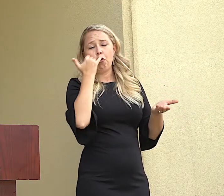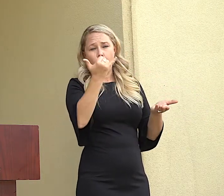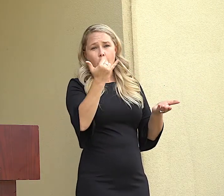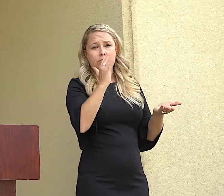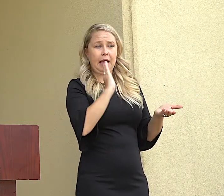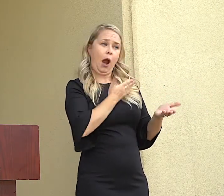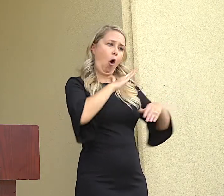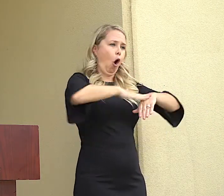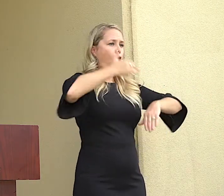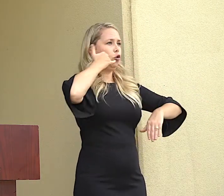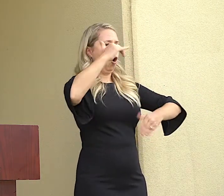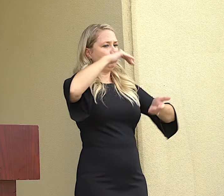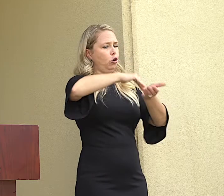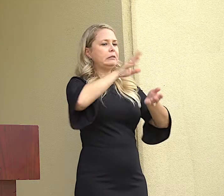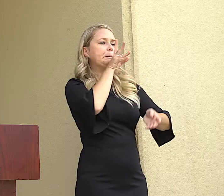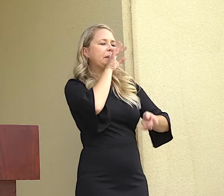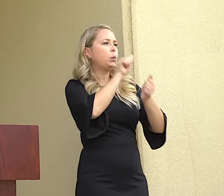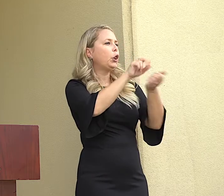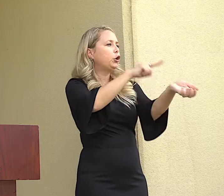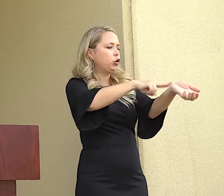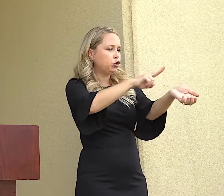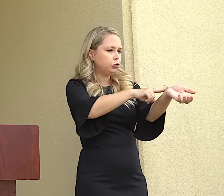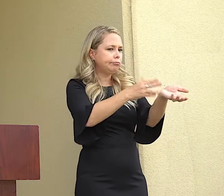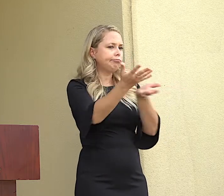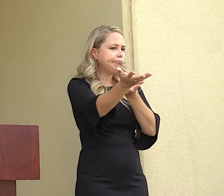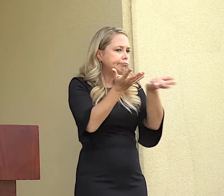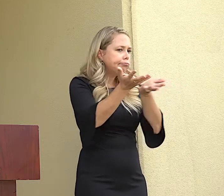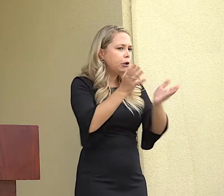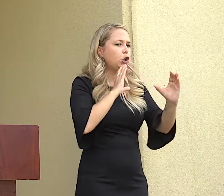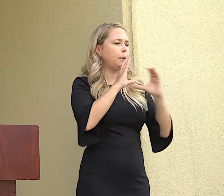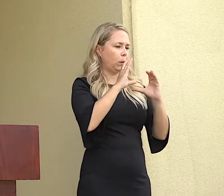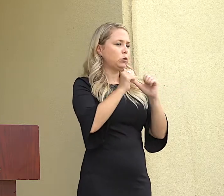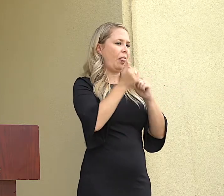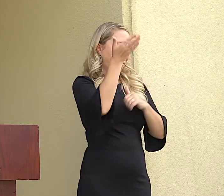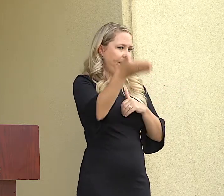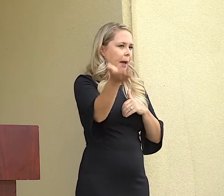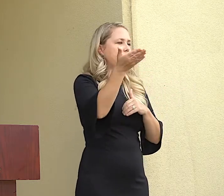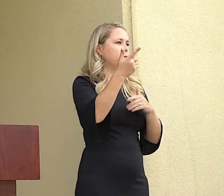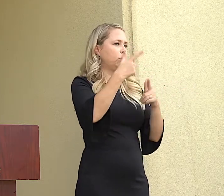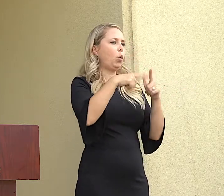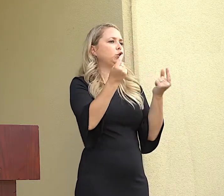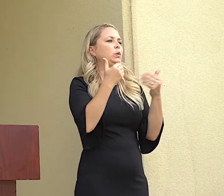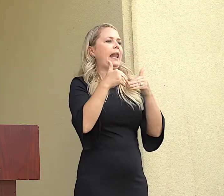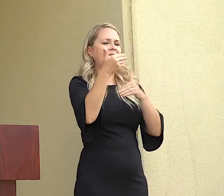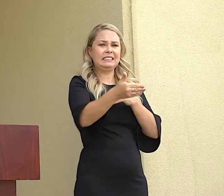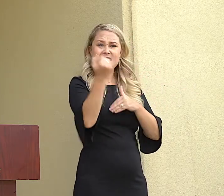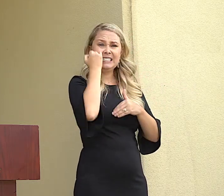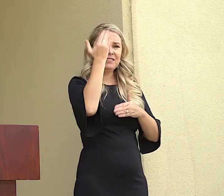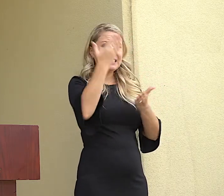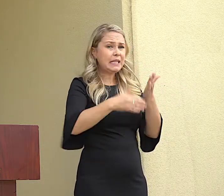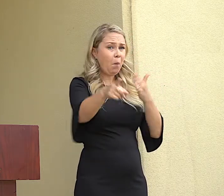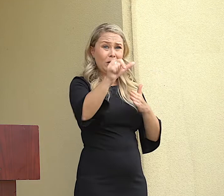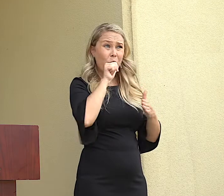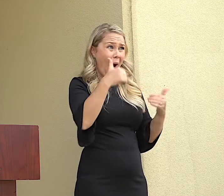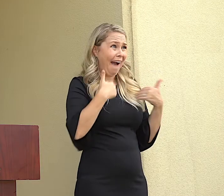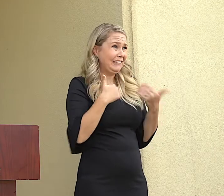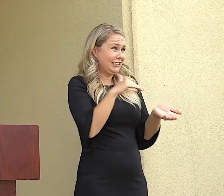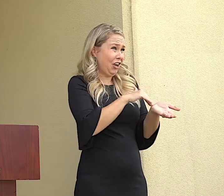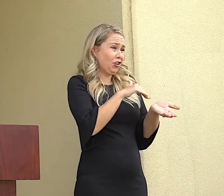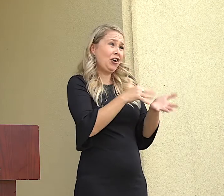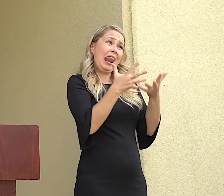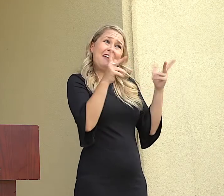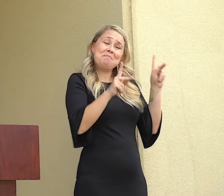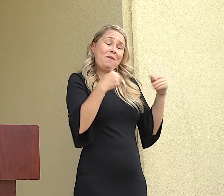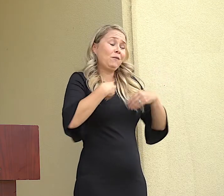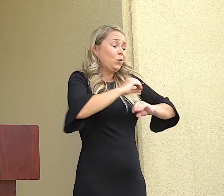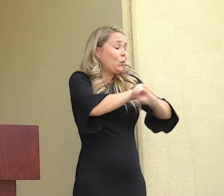call, and they will speak to the nurse, and then we'll have a communication Okay. with them as to what happens next. And if someone does not have a doctor, because a lot of people have